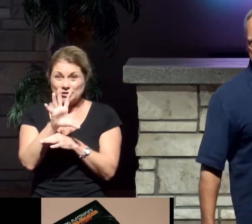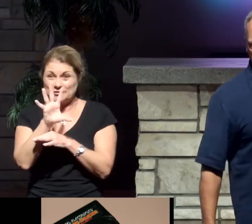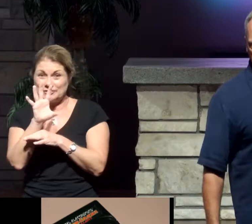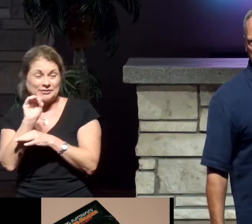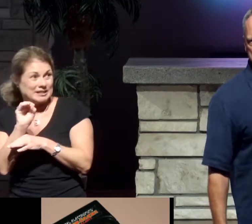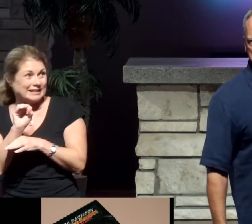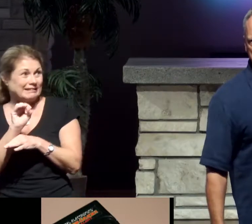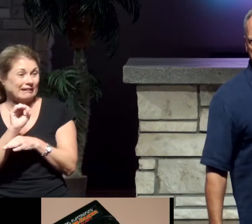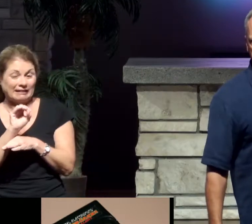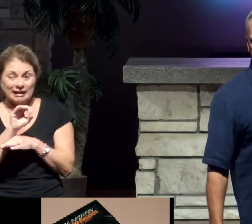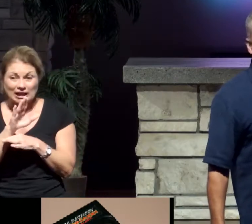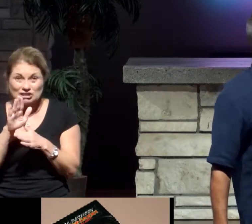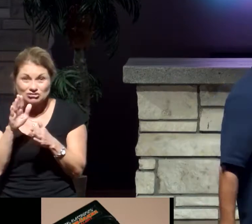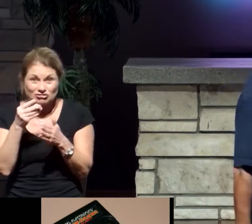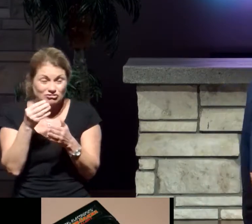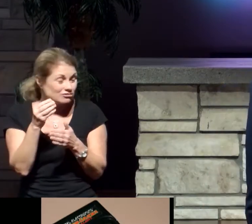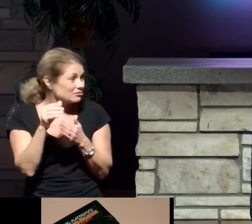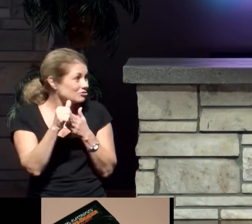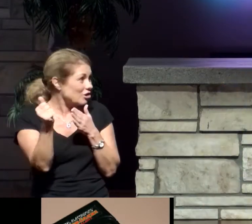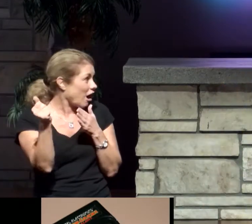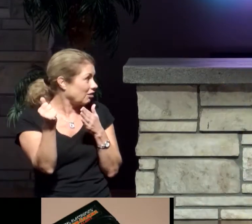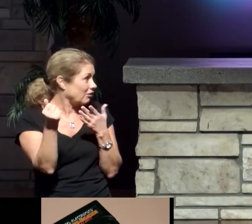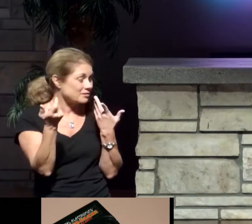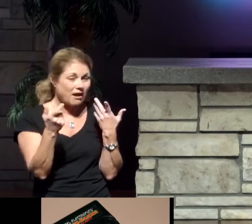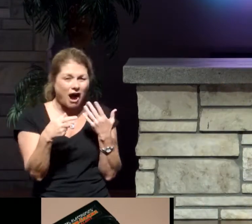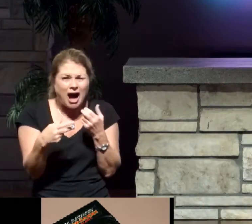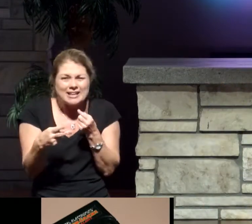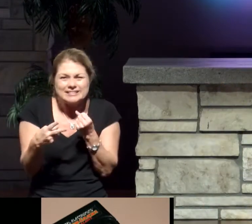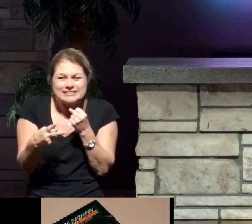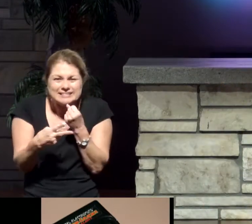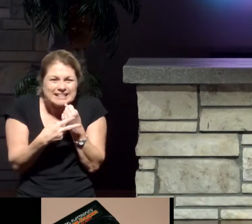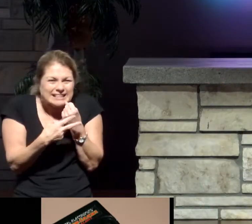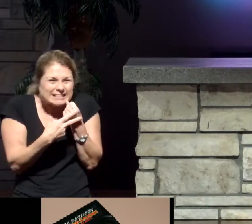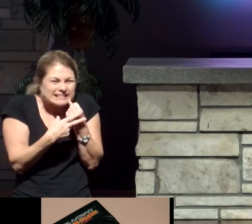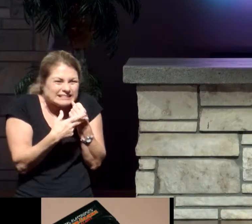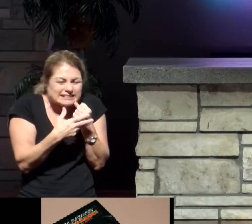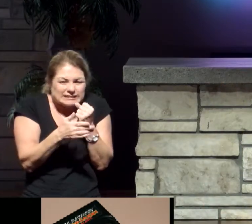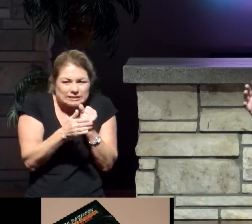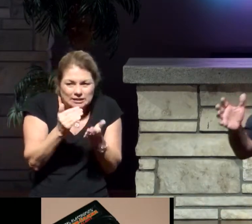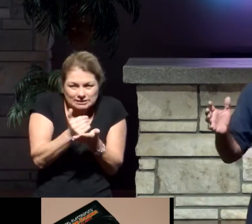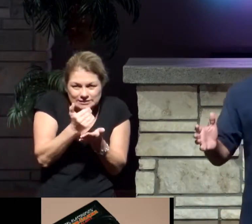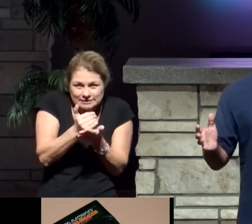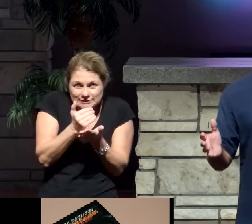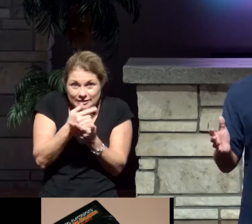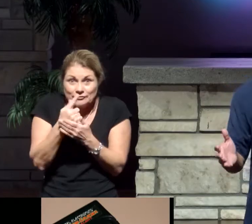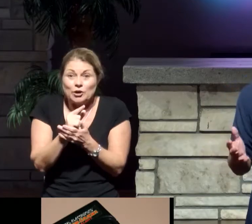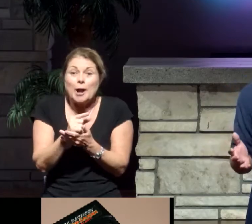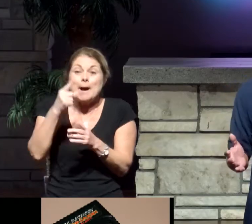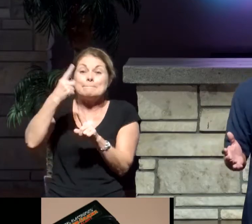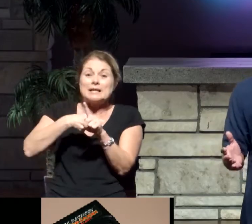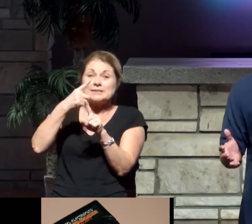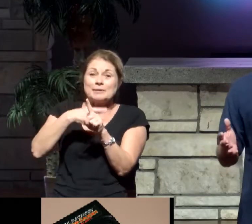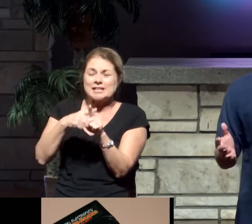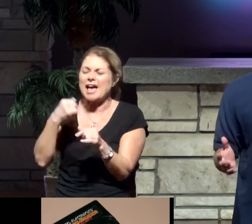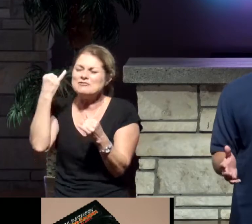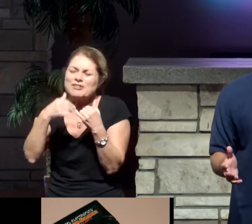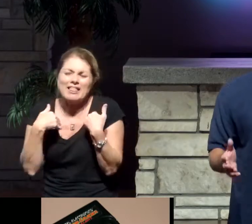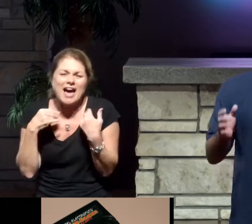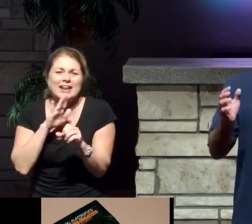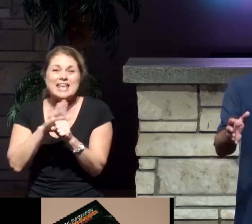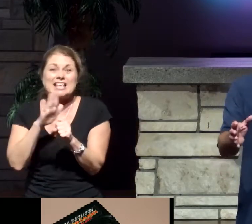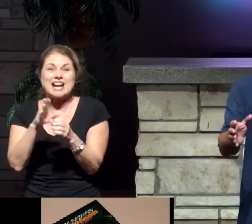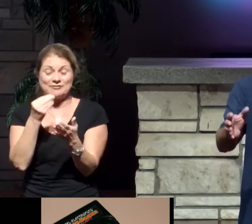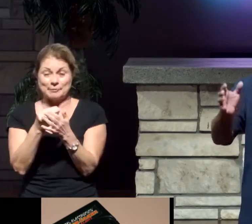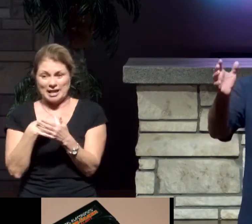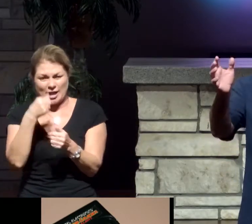$157.25 is what it was. I saved my pennies for months. I finally had enough money, and I remember